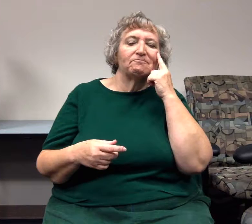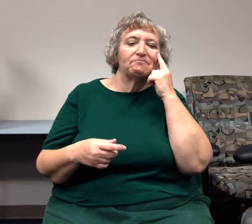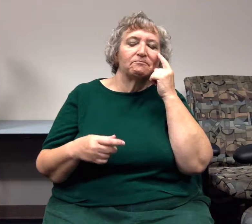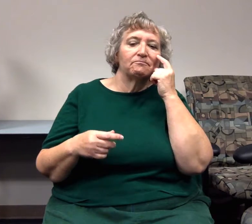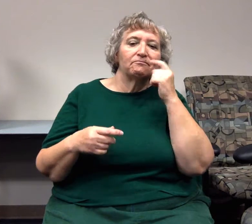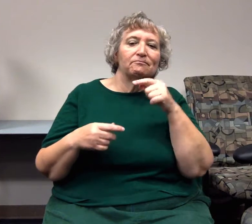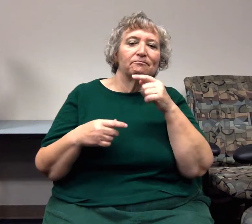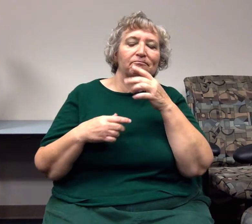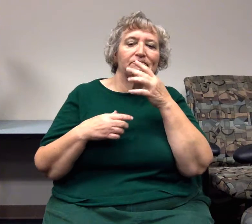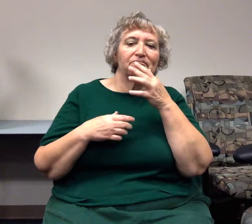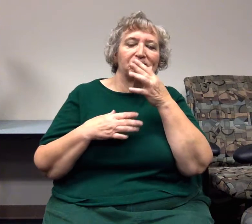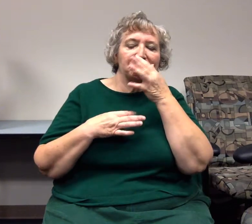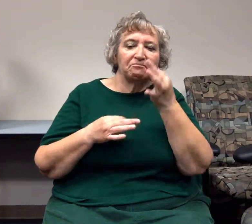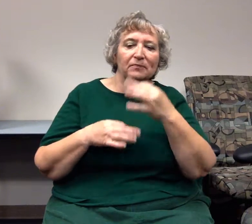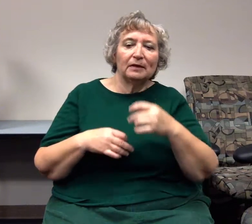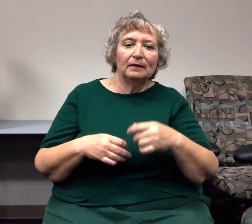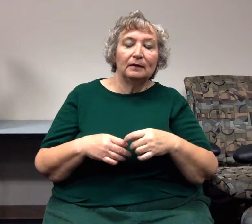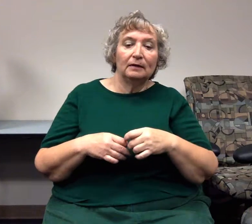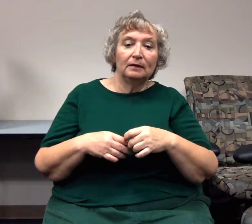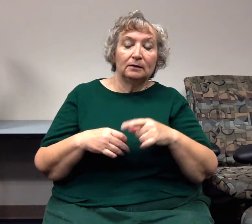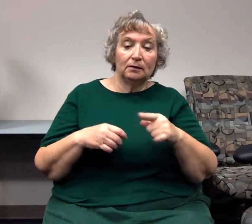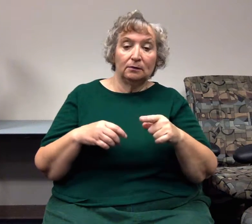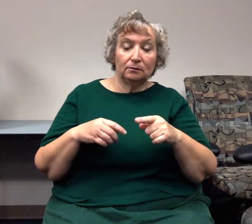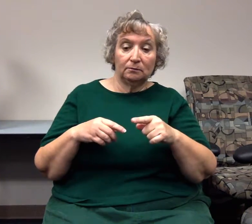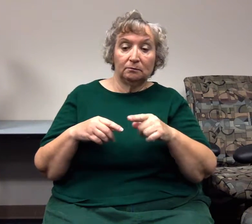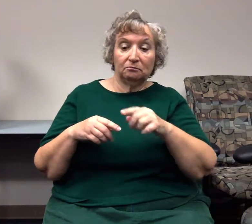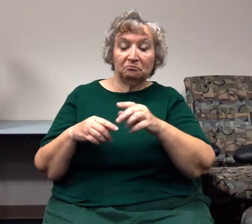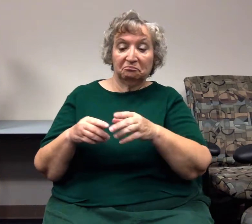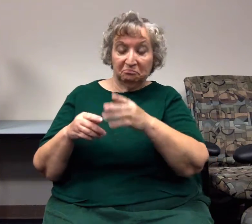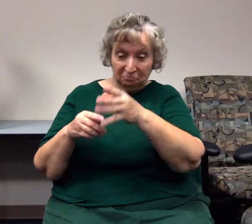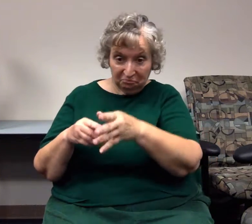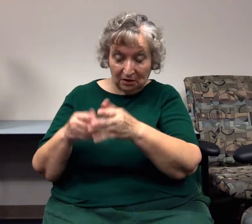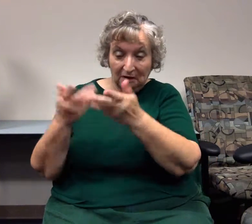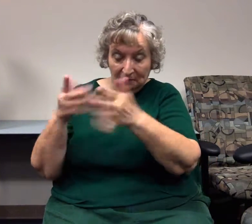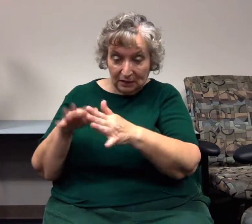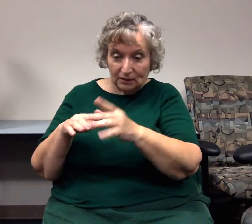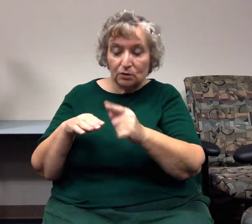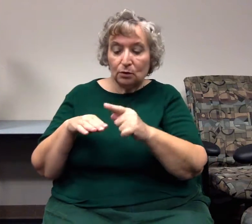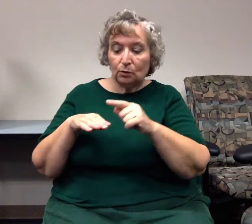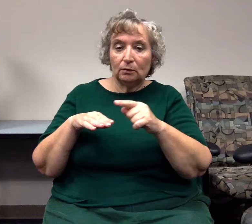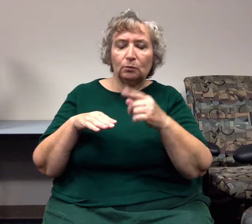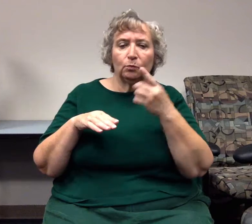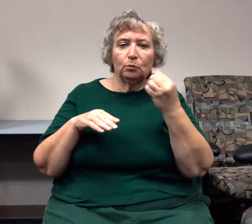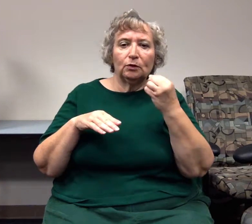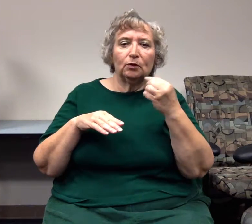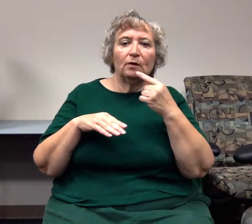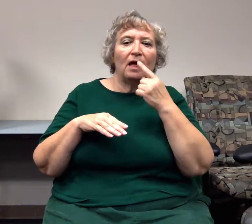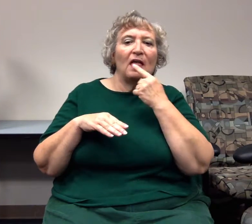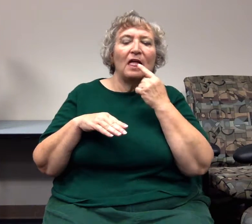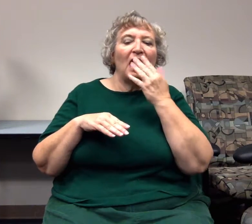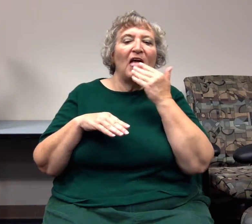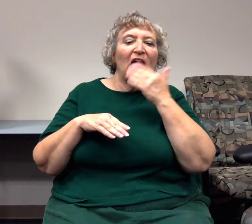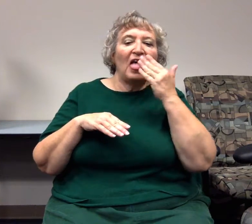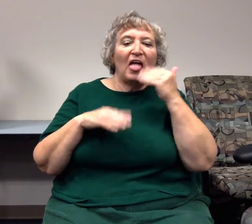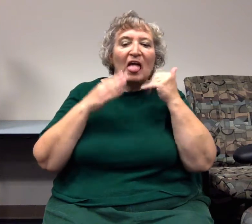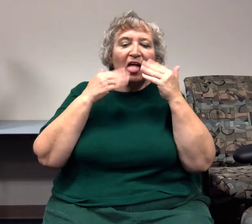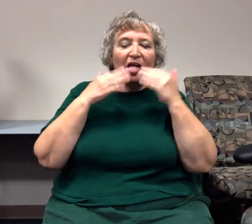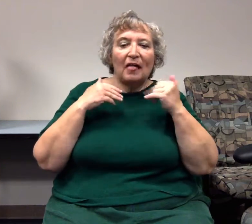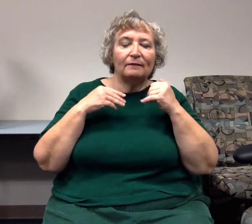off so that it's kind of clean before you start and you don't mix the solutions. Right? So go ahead and give that a whirl.